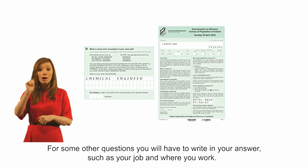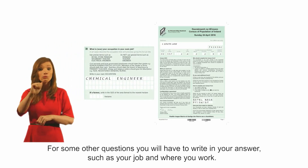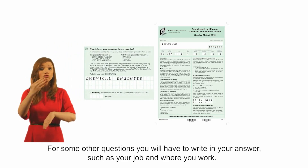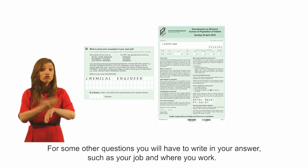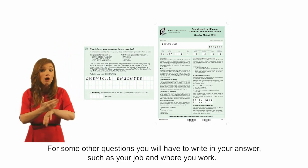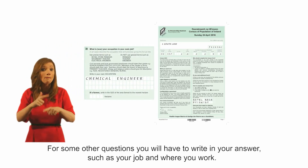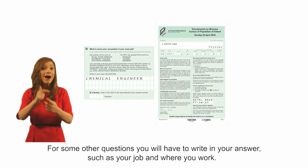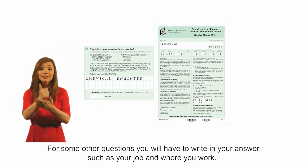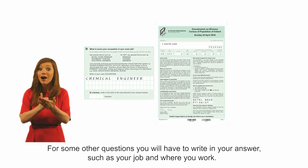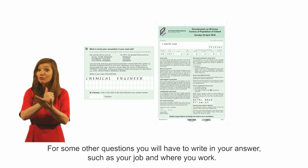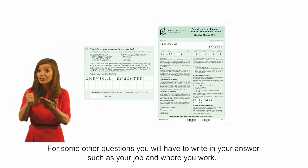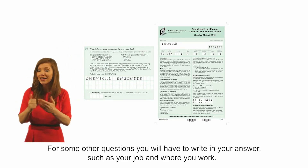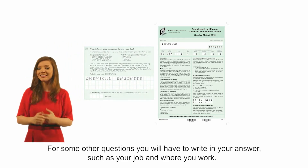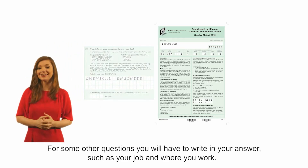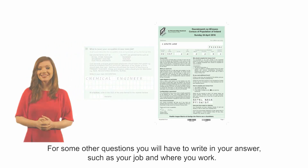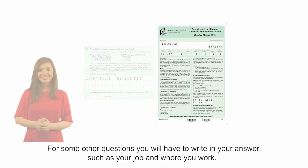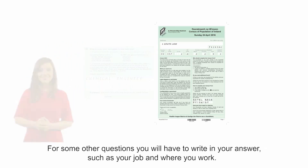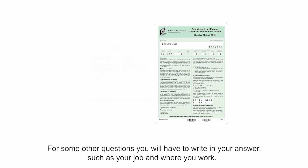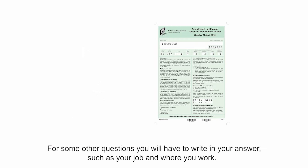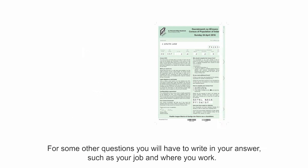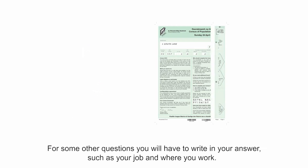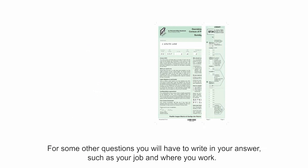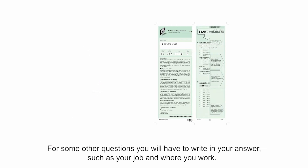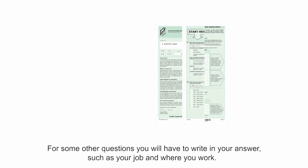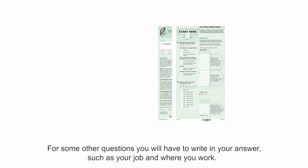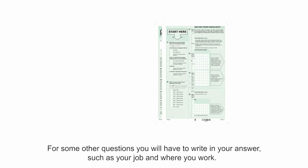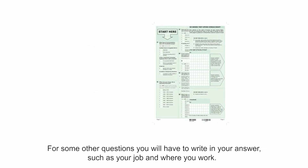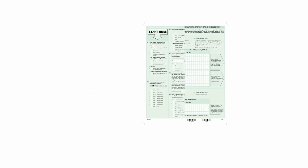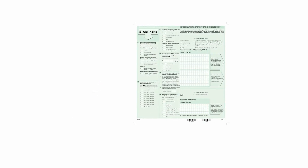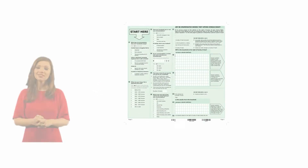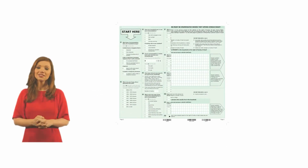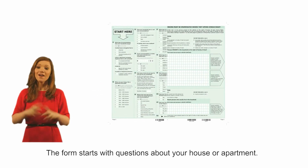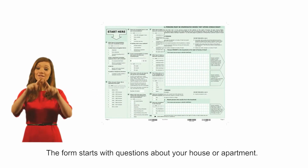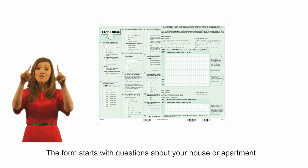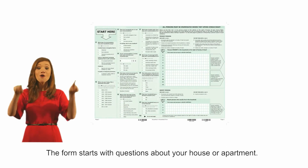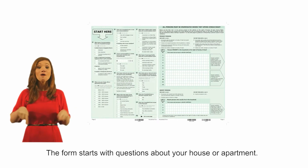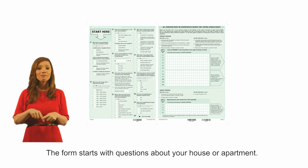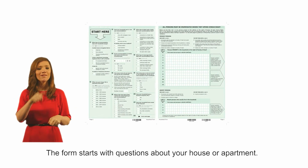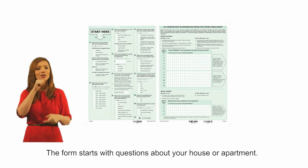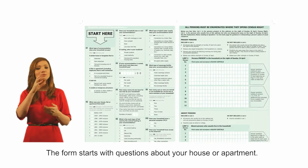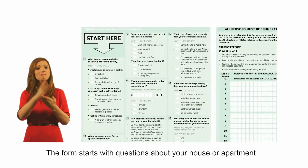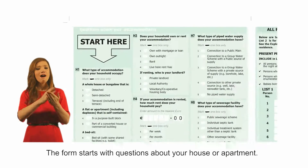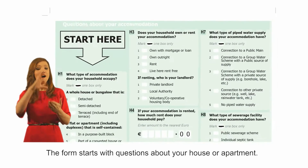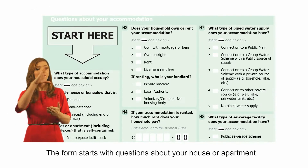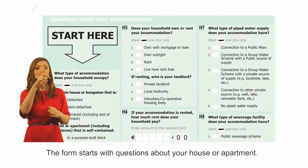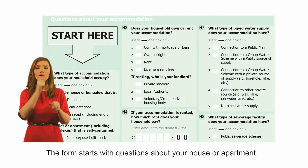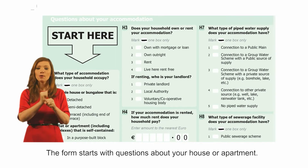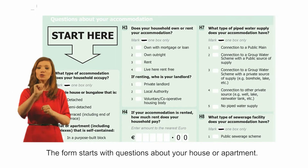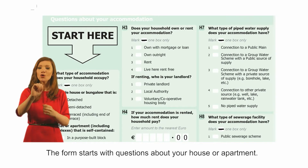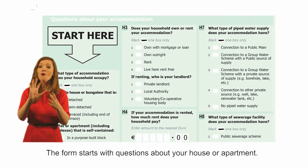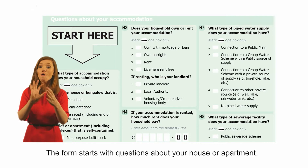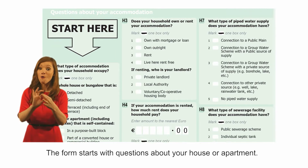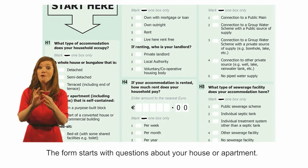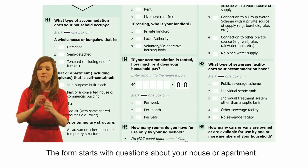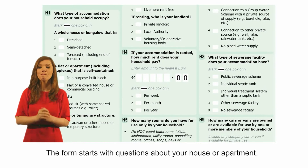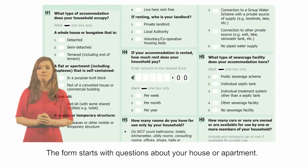to write in your answer, such as your job and where you work. The form starts with questions about your house